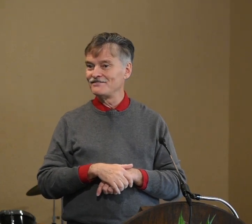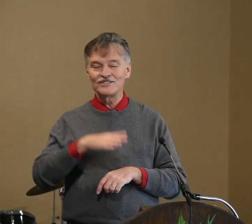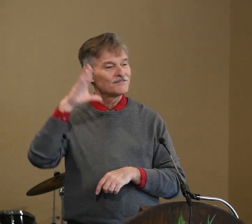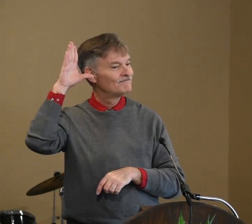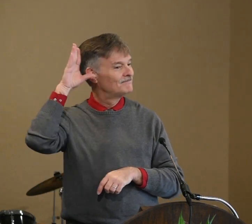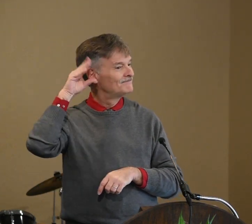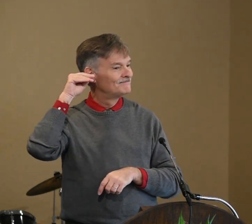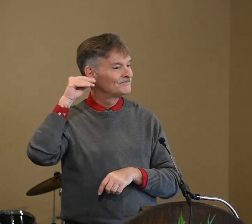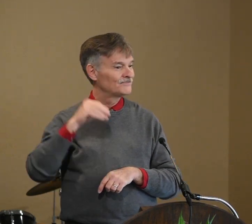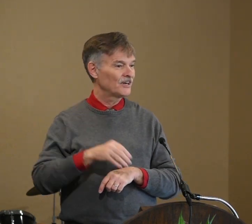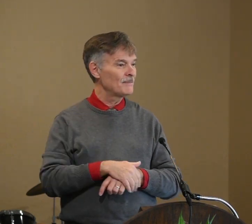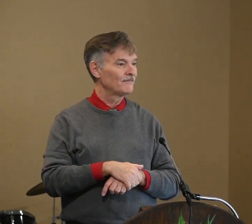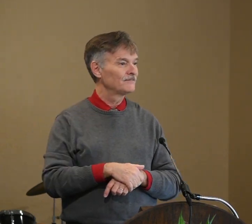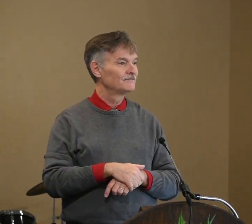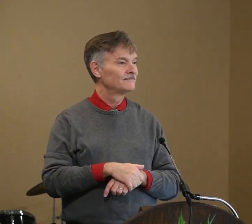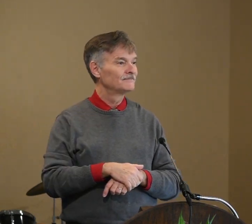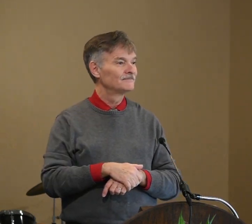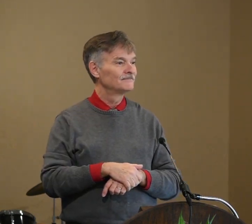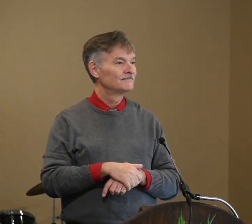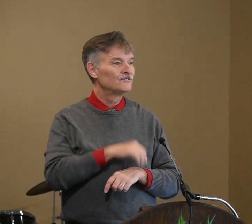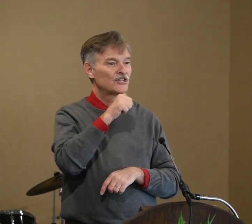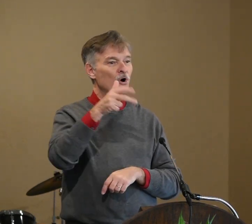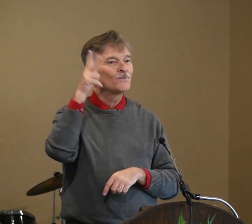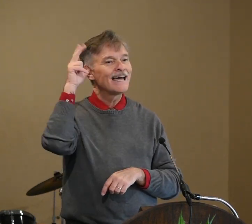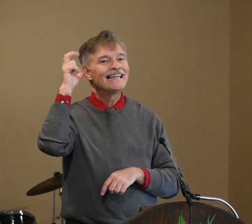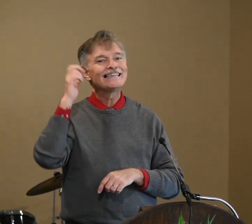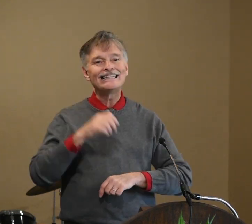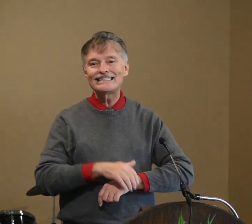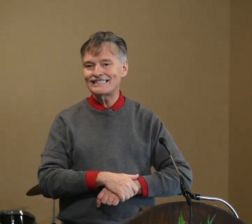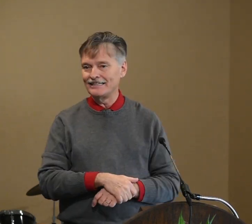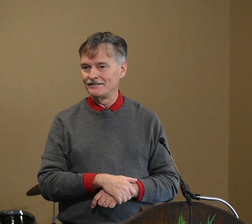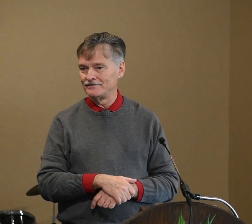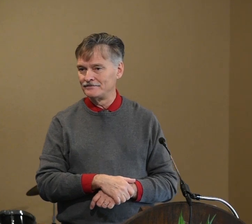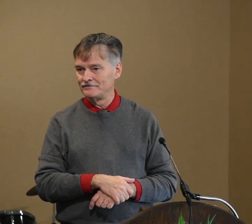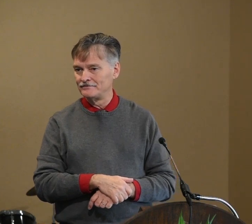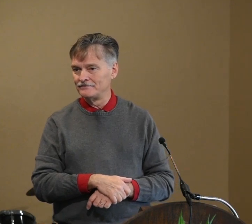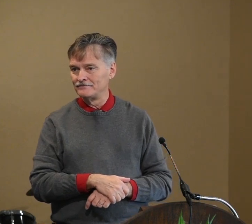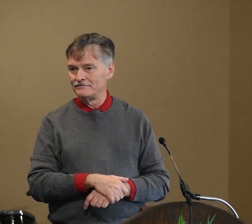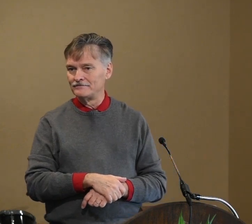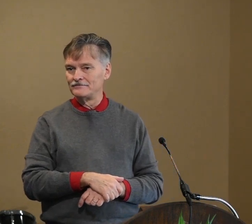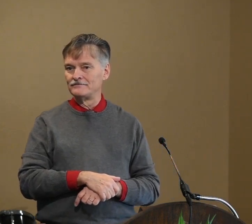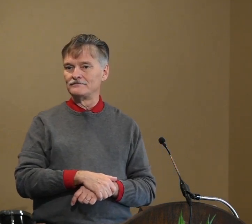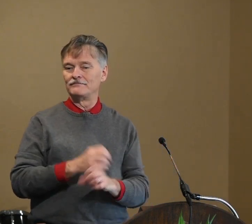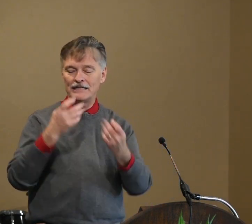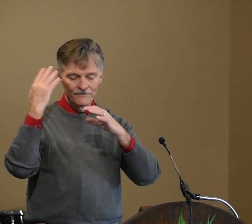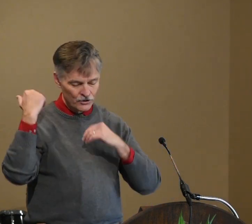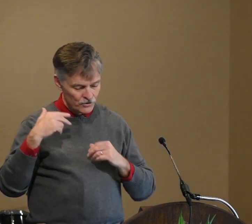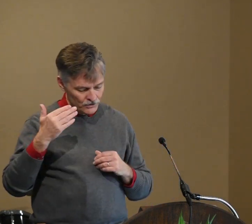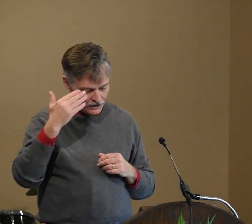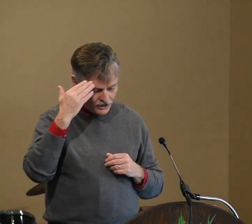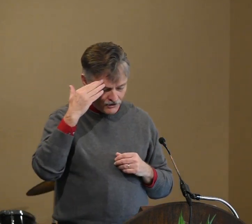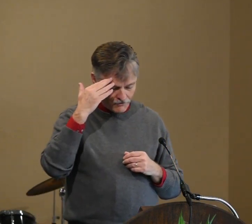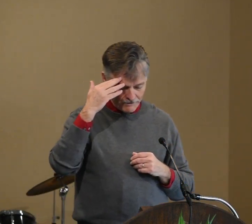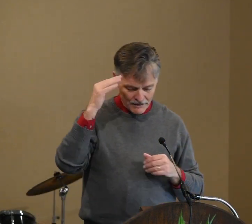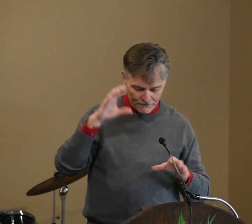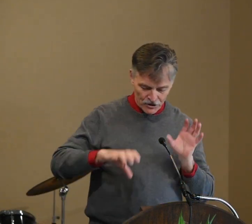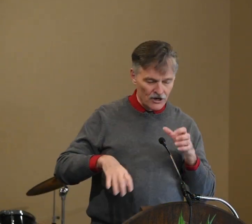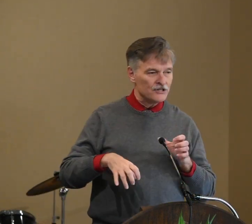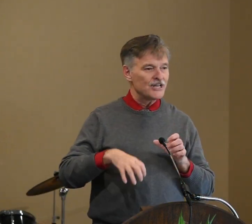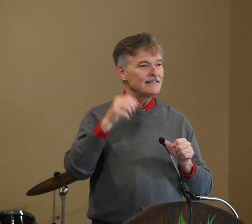just turn him off. Don't listen. Many of you remember